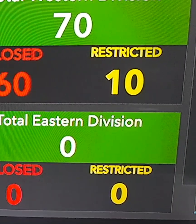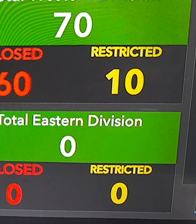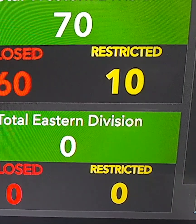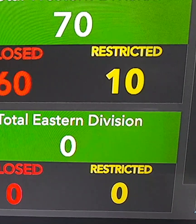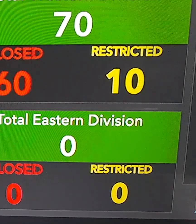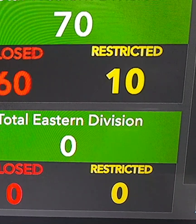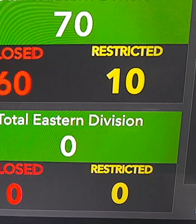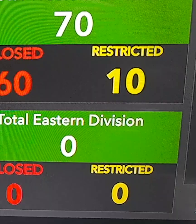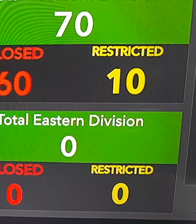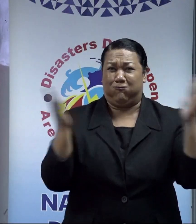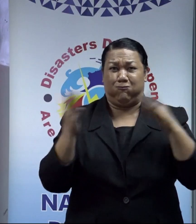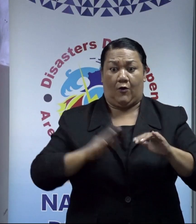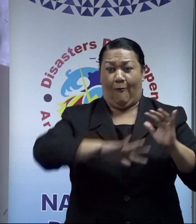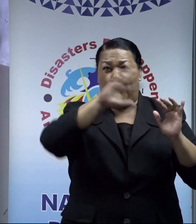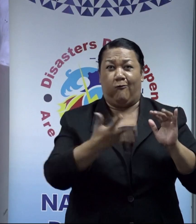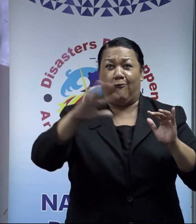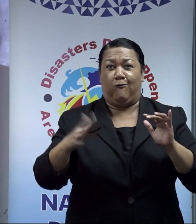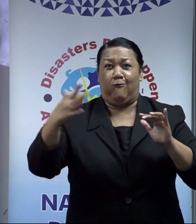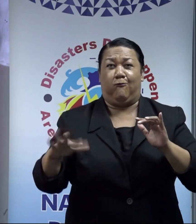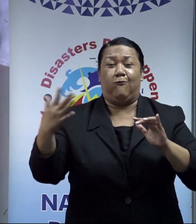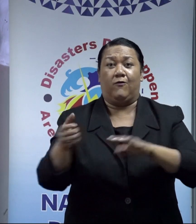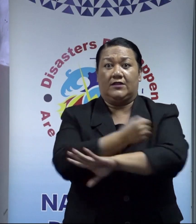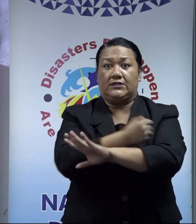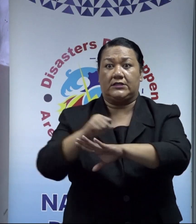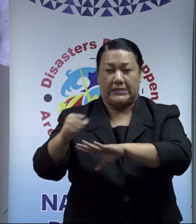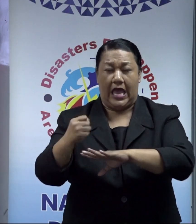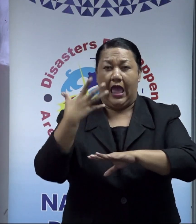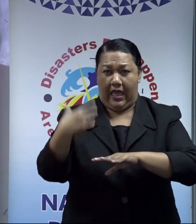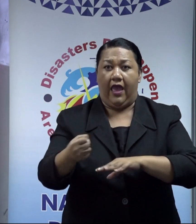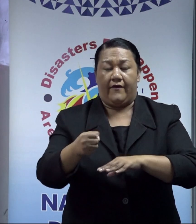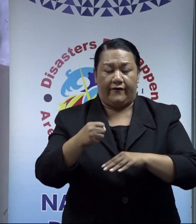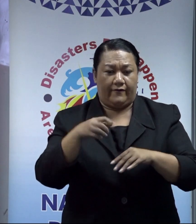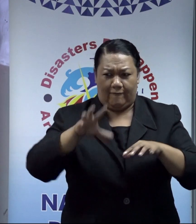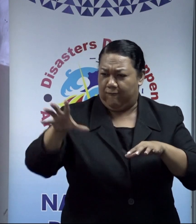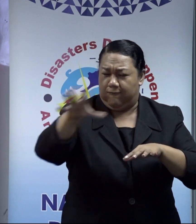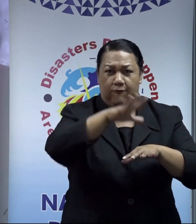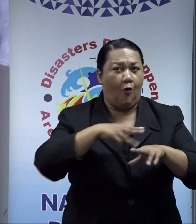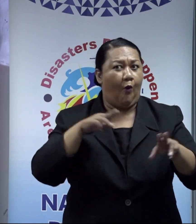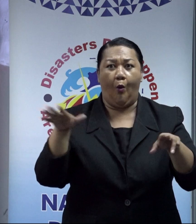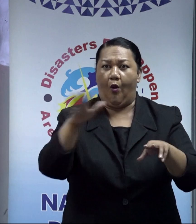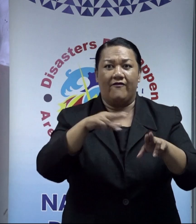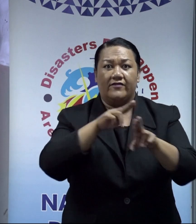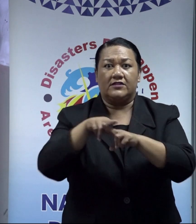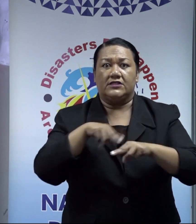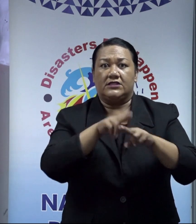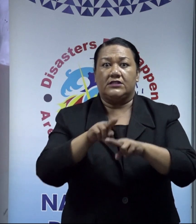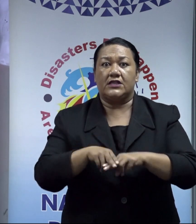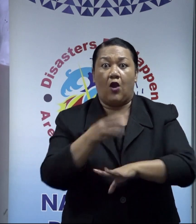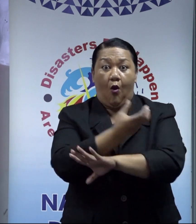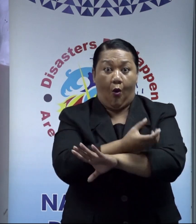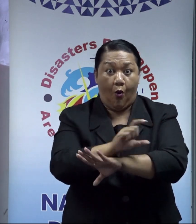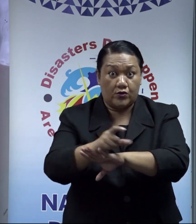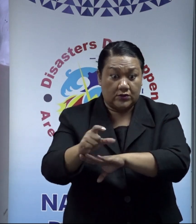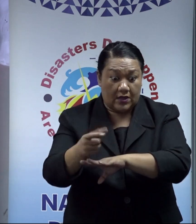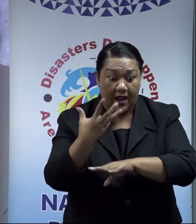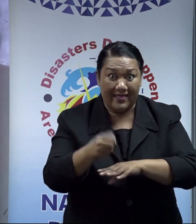with rough and to very rough seas is expected over Fiji waters. Coastal inundation alert has been issued for the